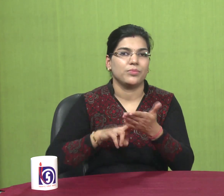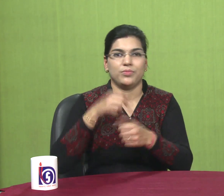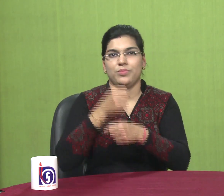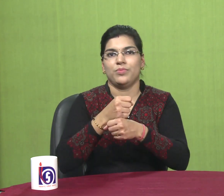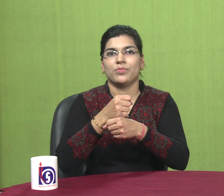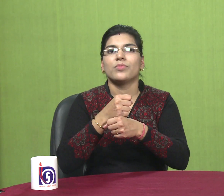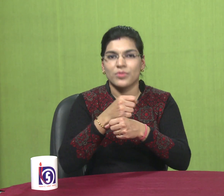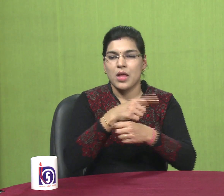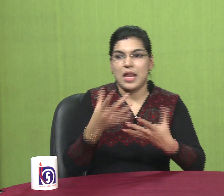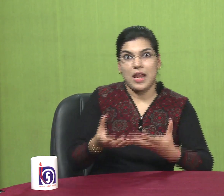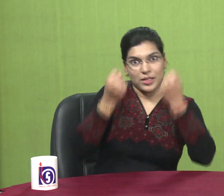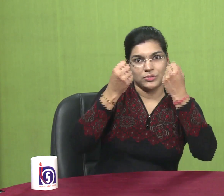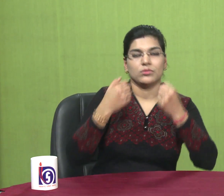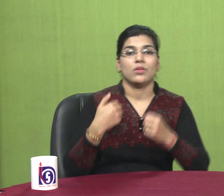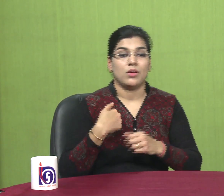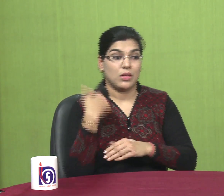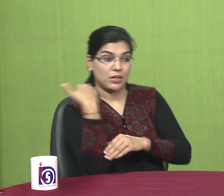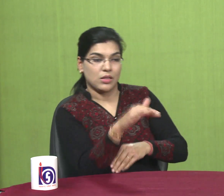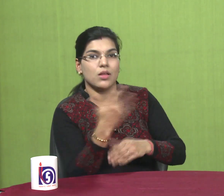internet access.